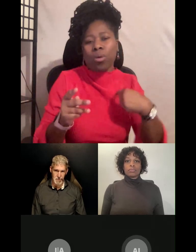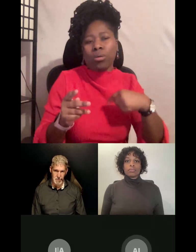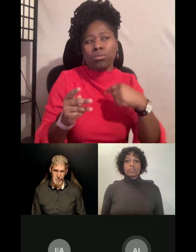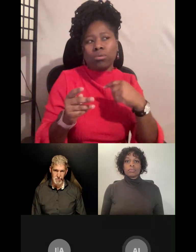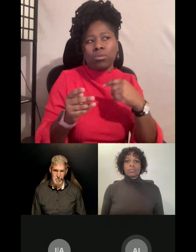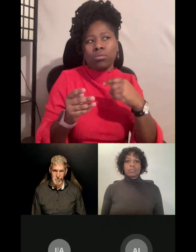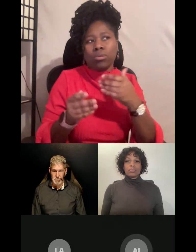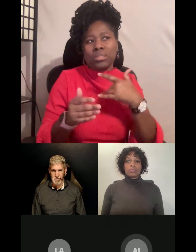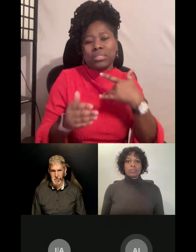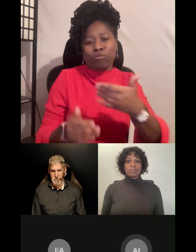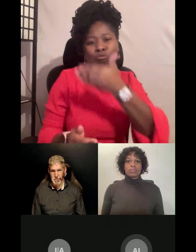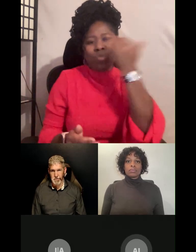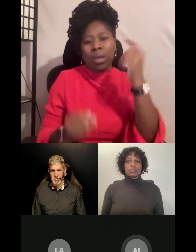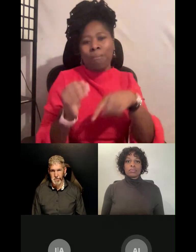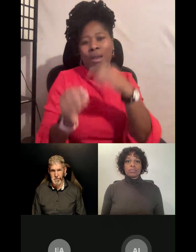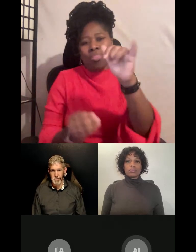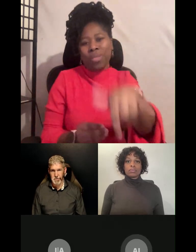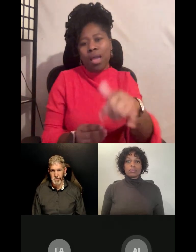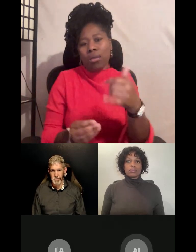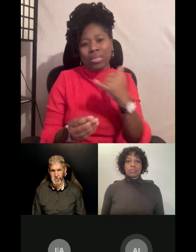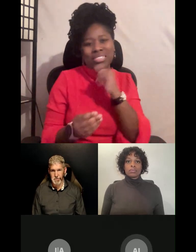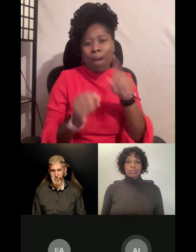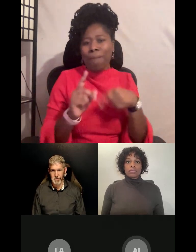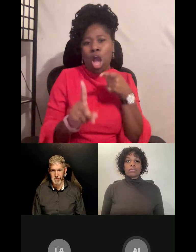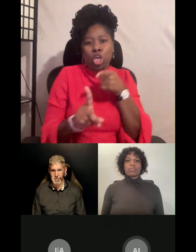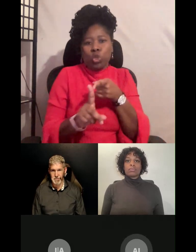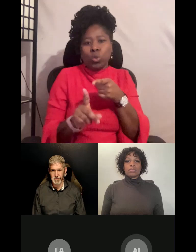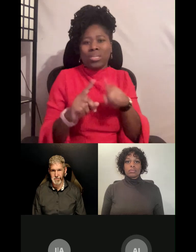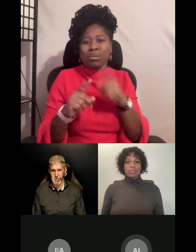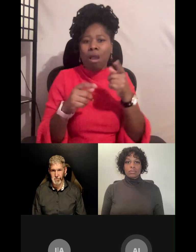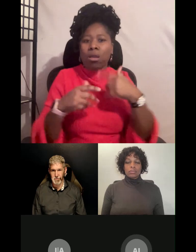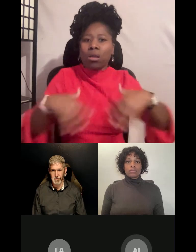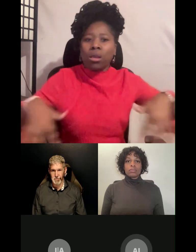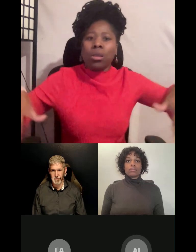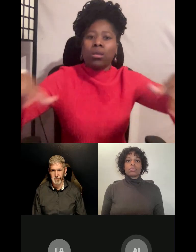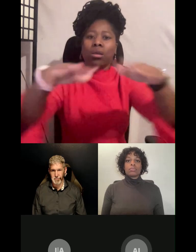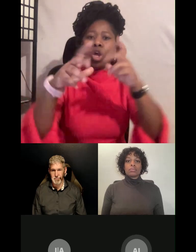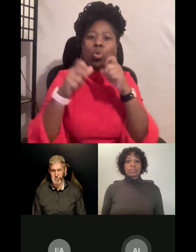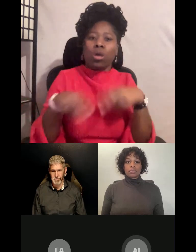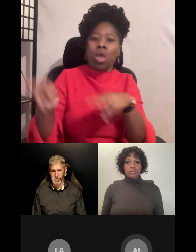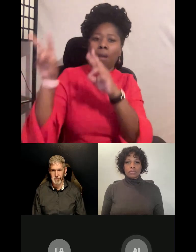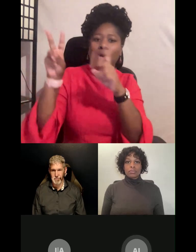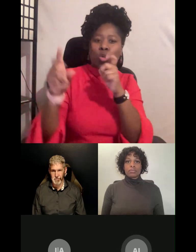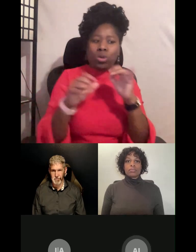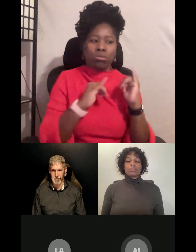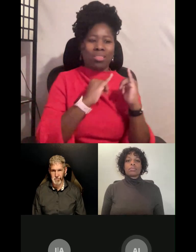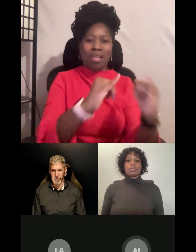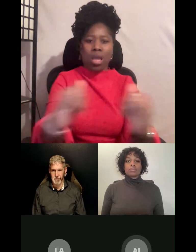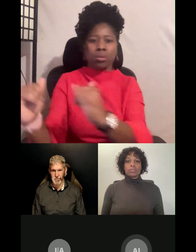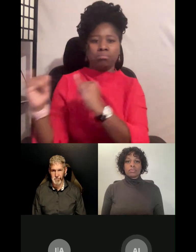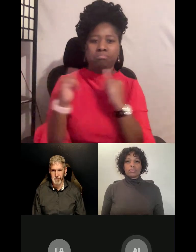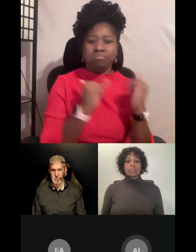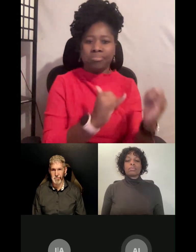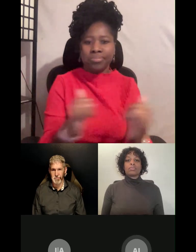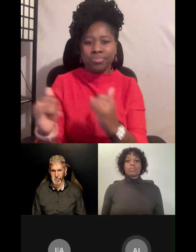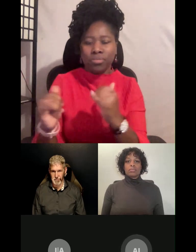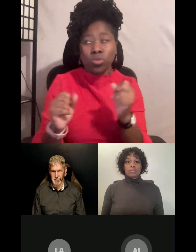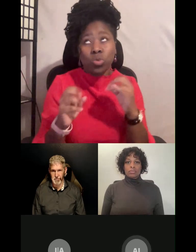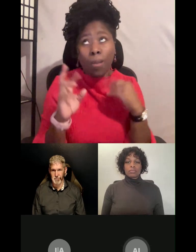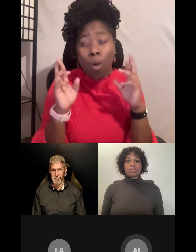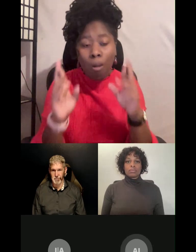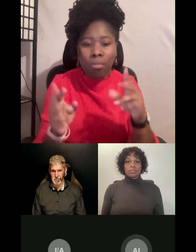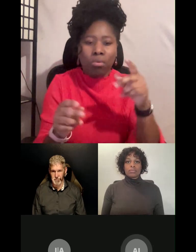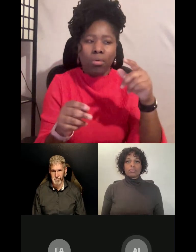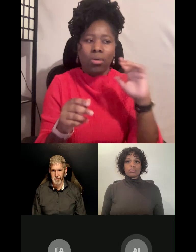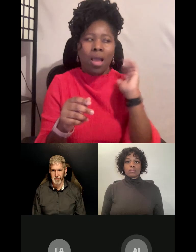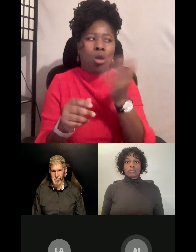other deaf people will look up at you. You can become a role model to those who maybe forget. It's not about you, it's about the bigger picture.